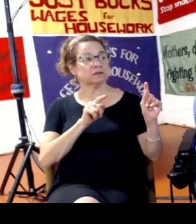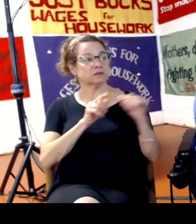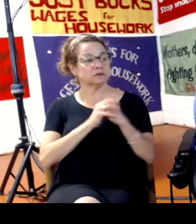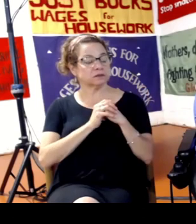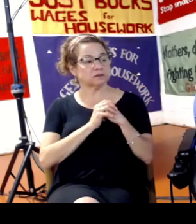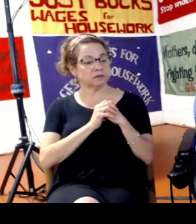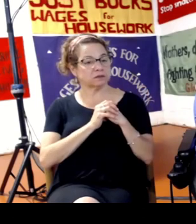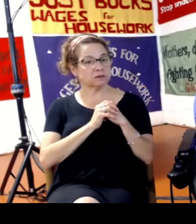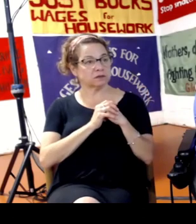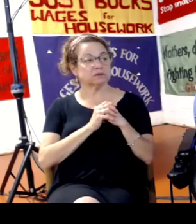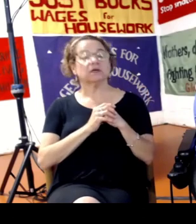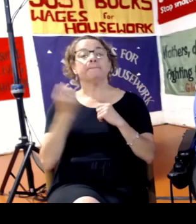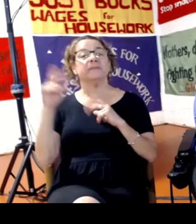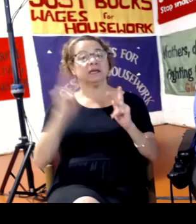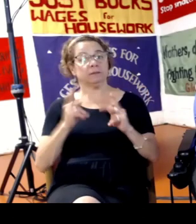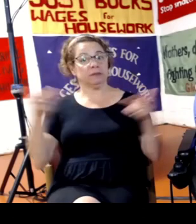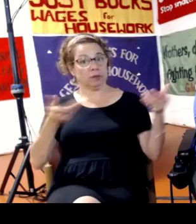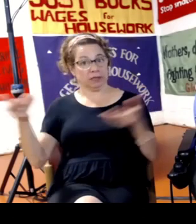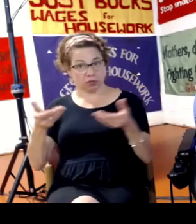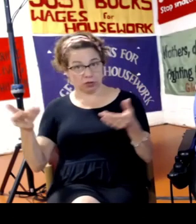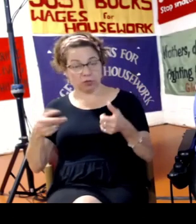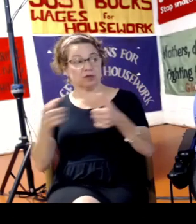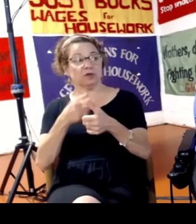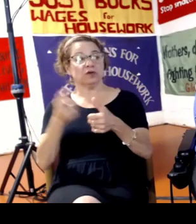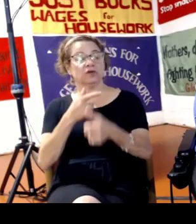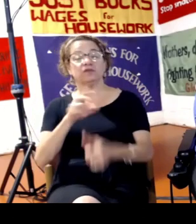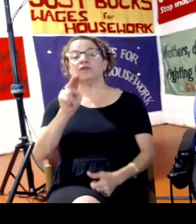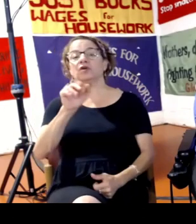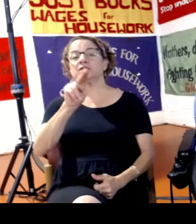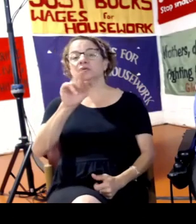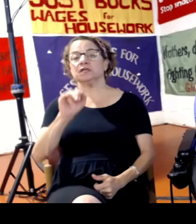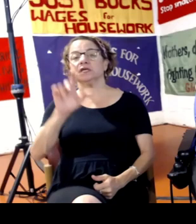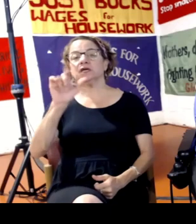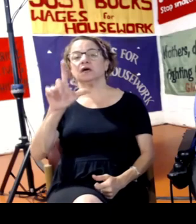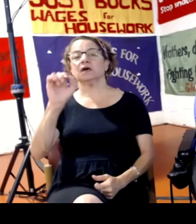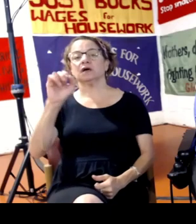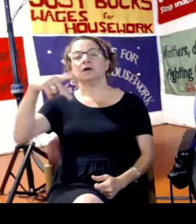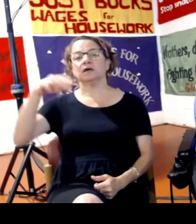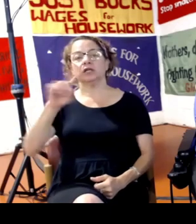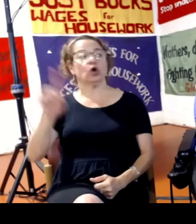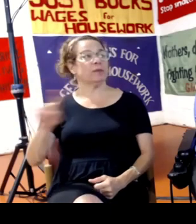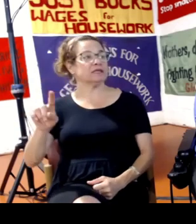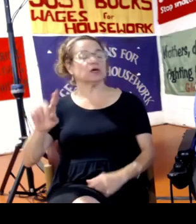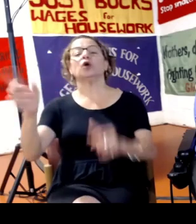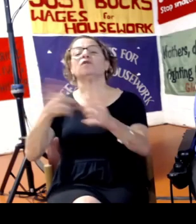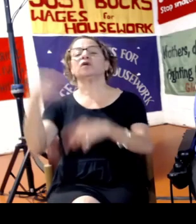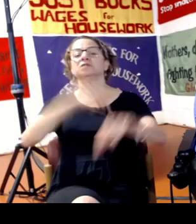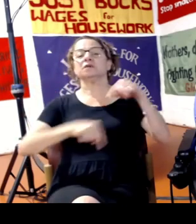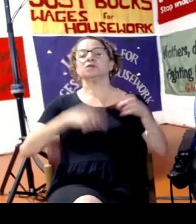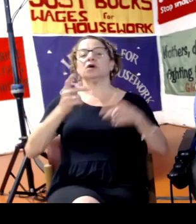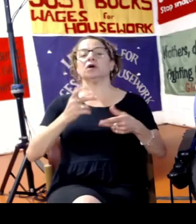to introduce to you this afternoon. First is going to be Nina Lopez, who is poem. Oh, I'm so